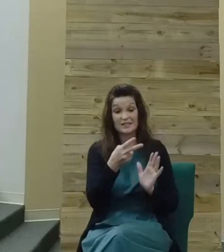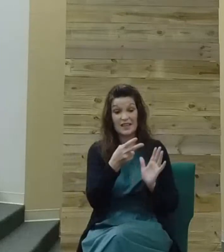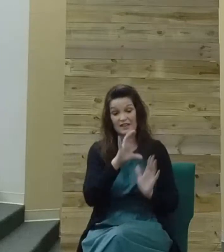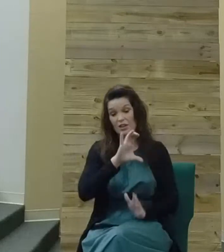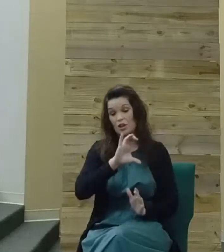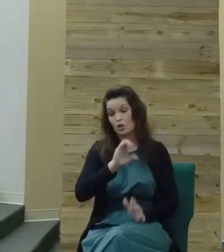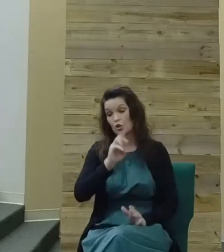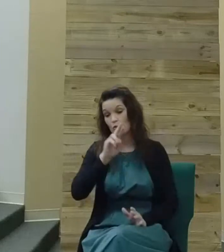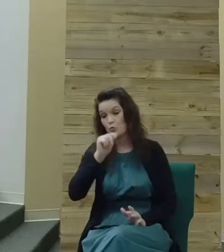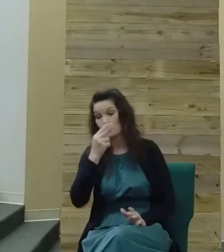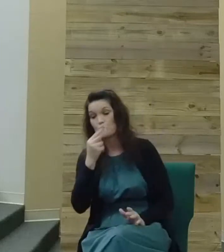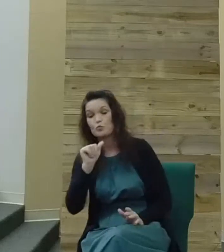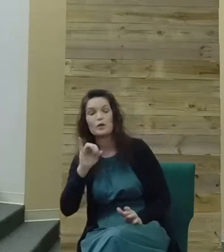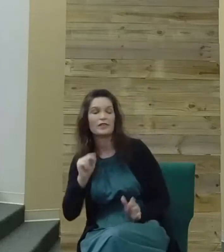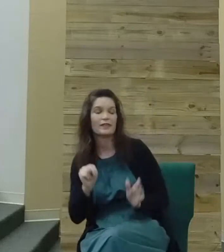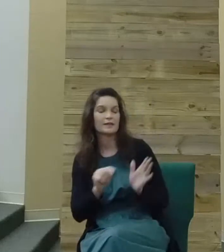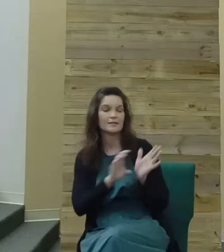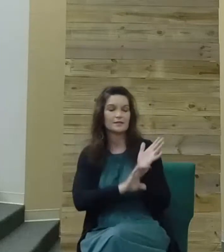5,